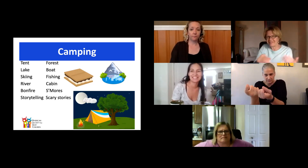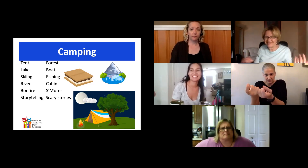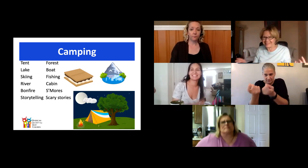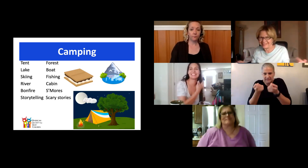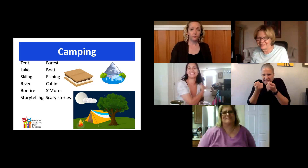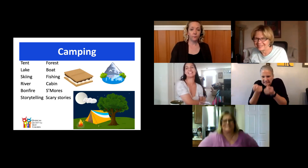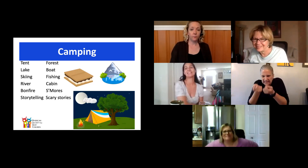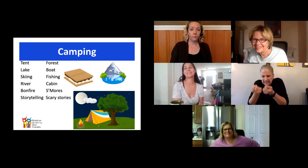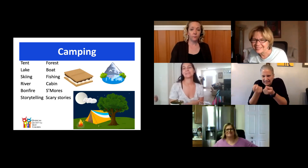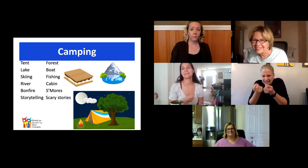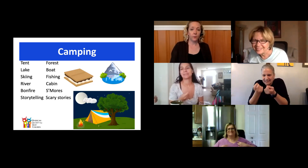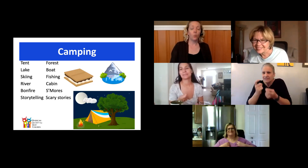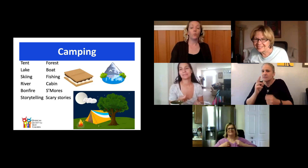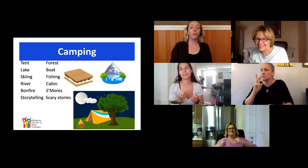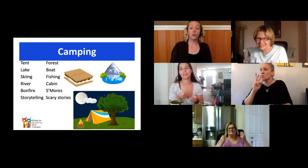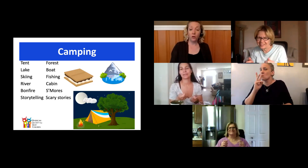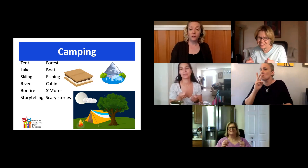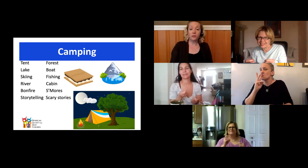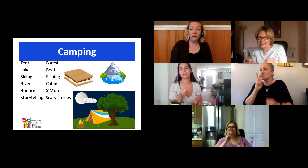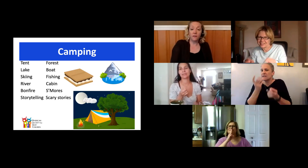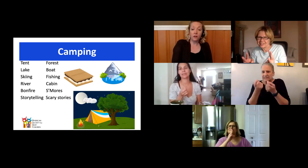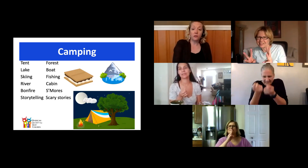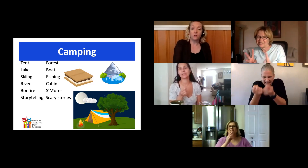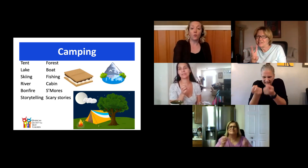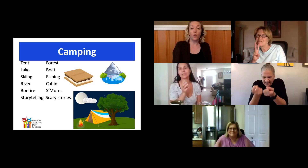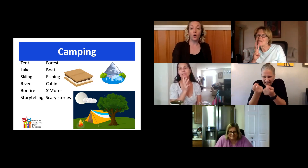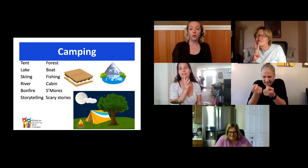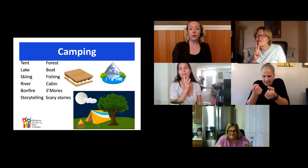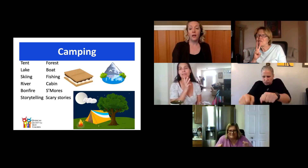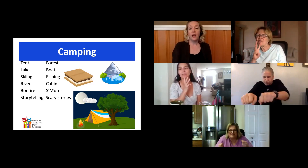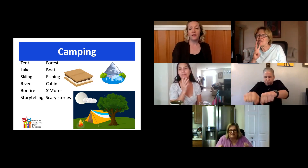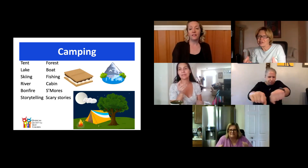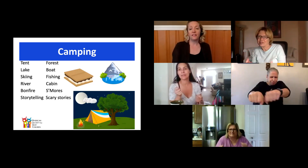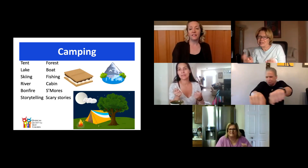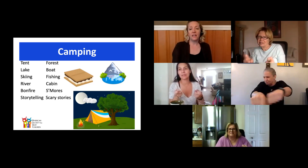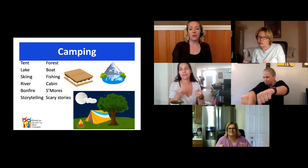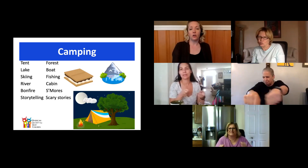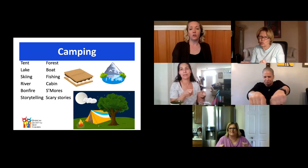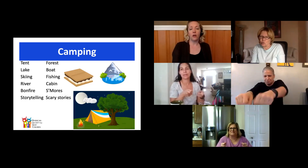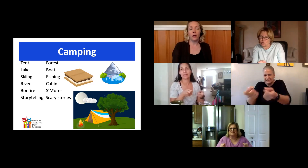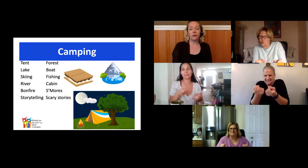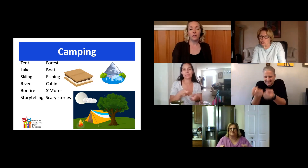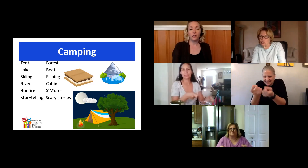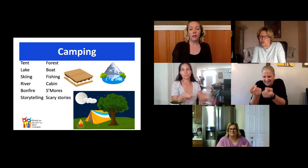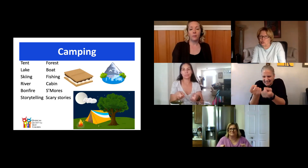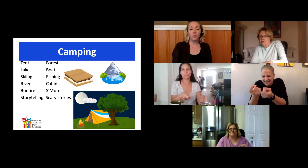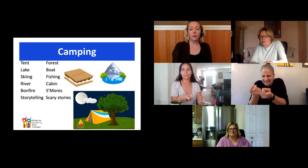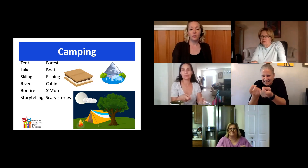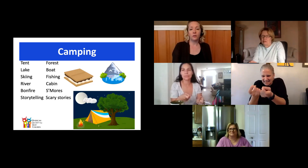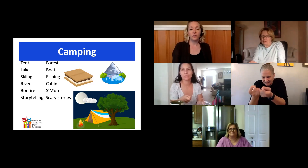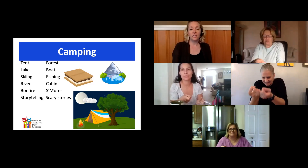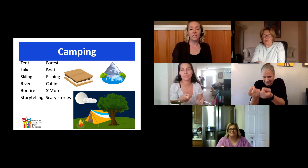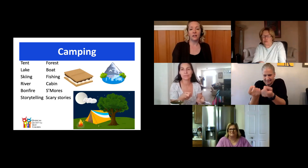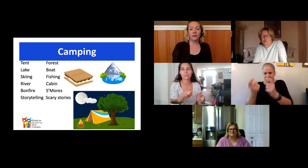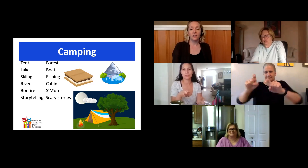Close. Yeah, very close. So water, and this is ski. You're going to do your X hand shape and do skiing. And you can show kind of